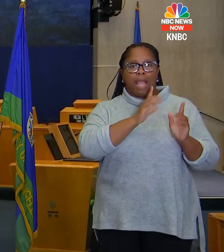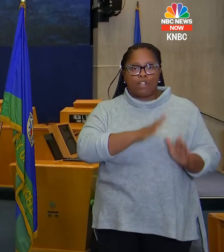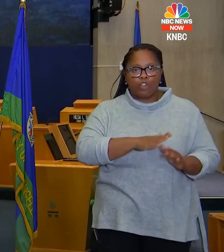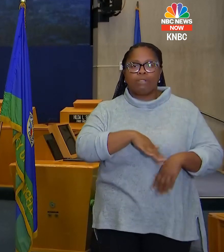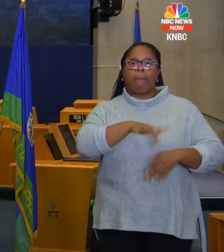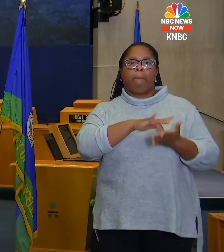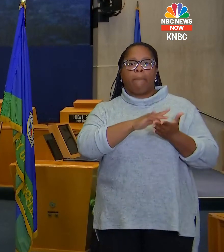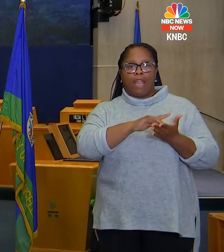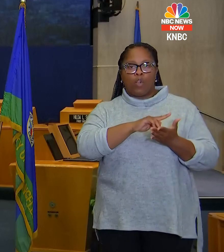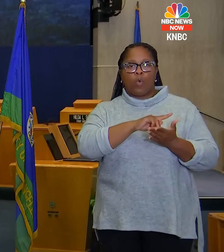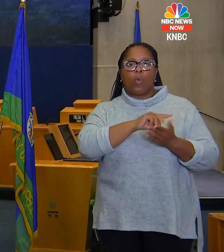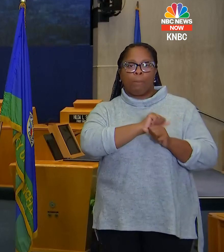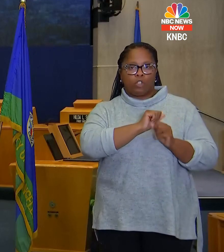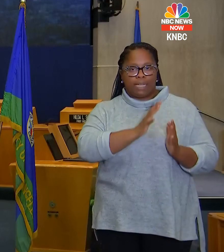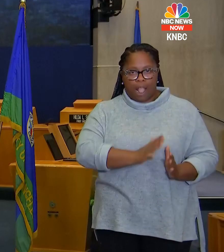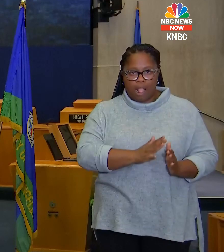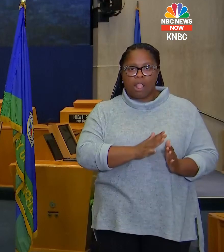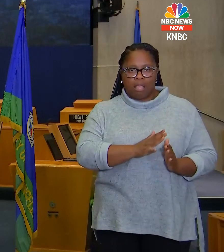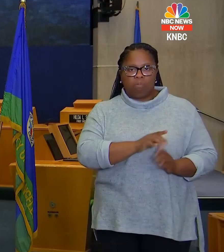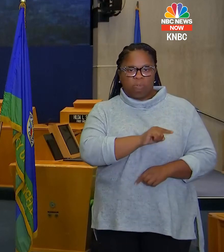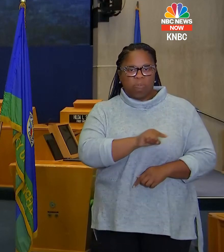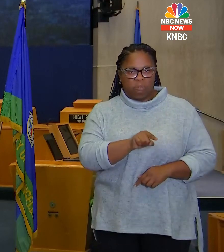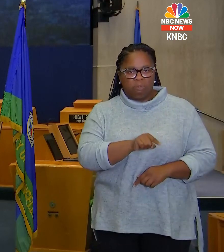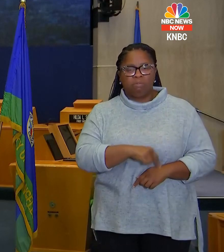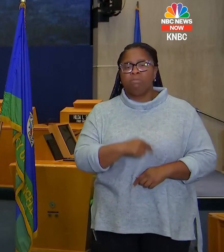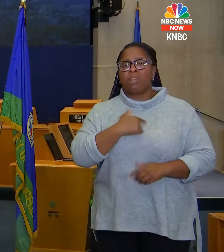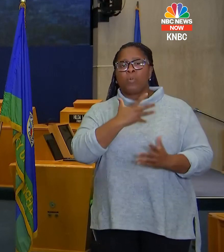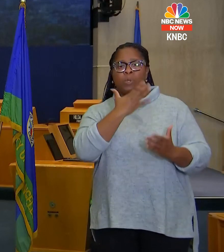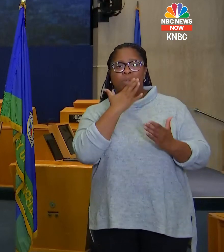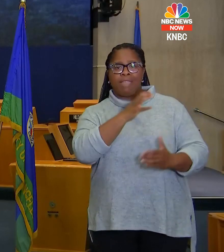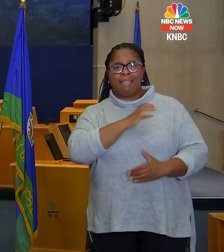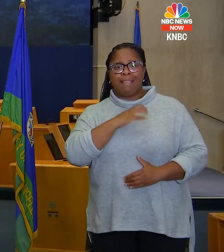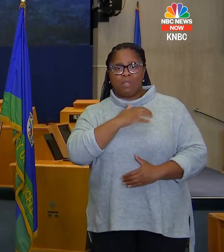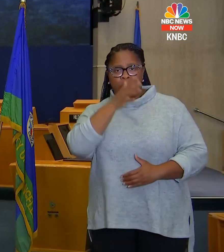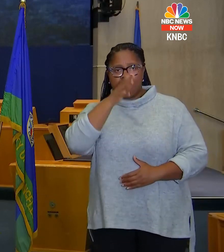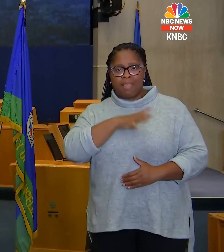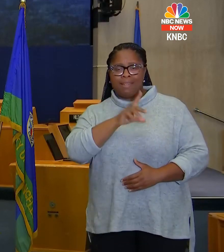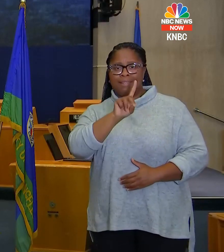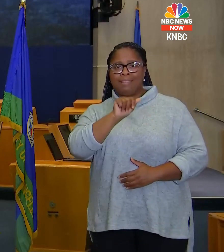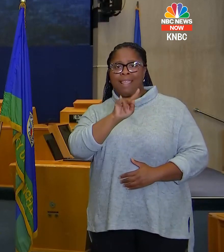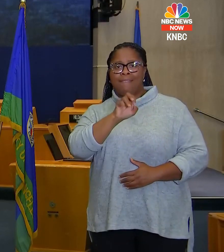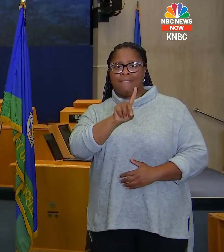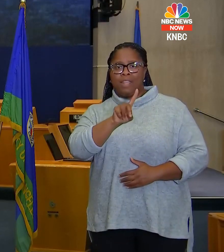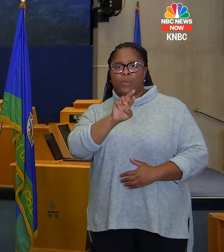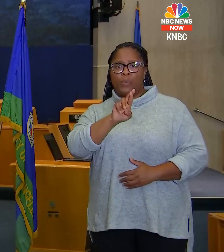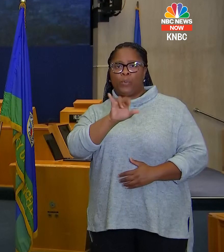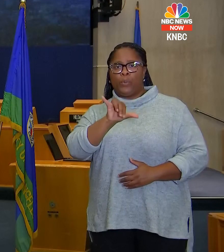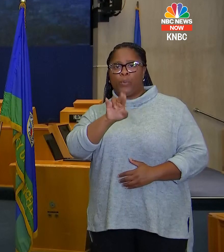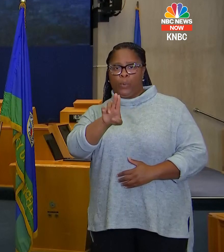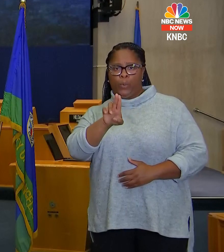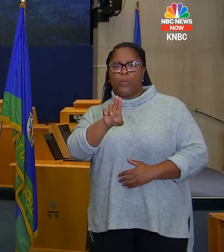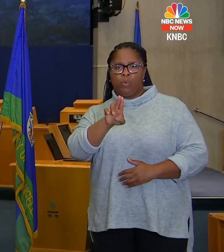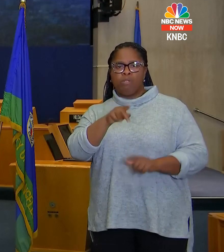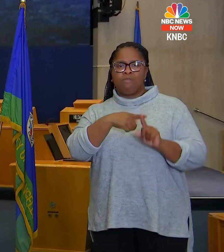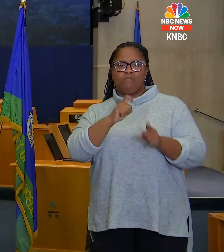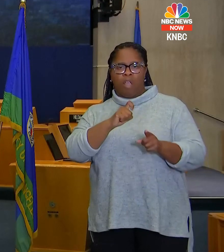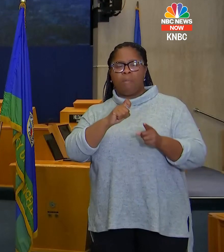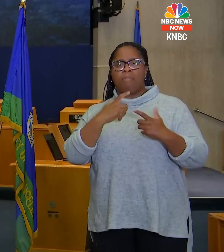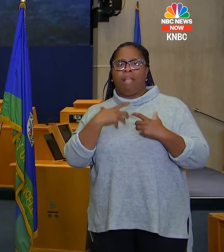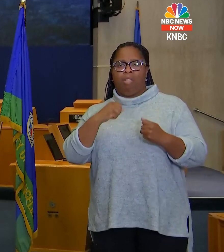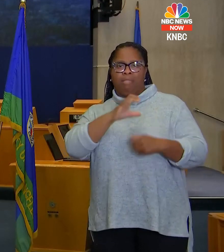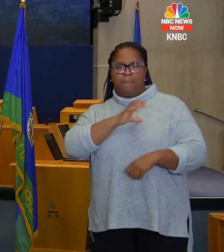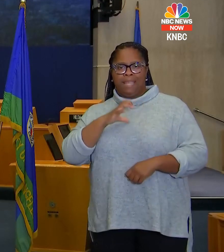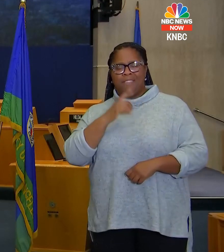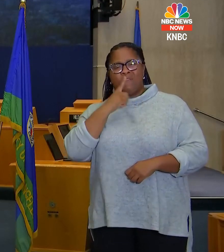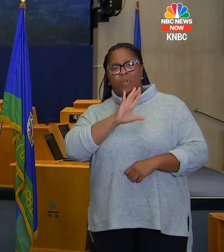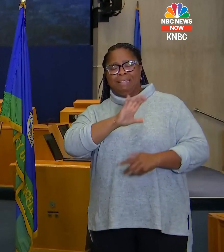personnel. I would like to thank Councilman David Rue, Chair of the Los Angeles City Council Committee on Health, for his partnership